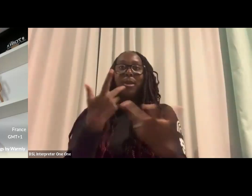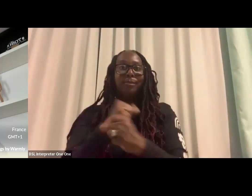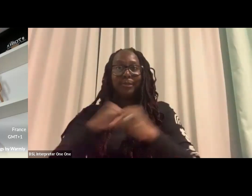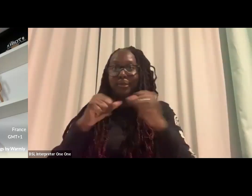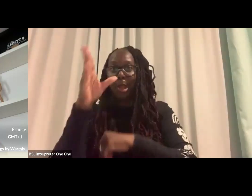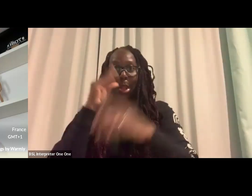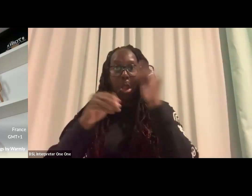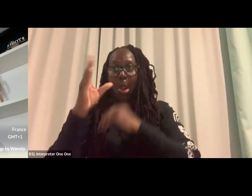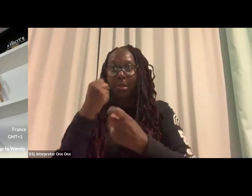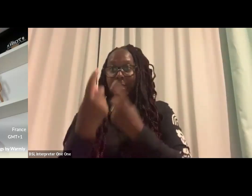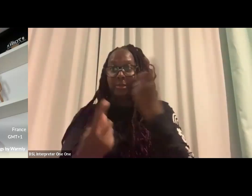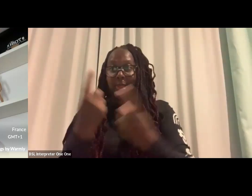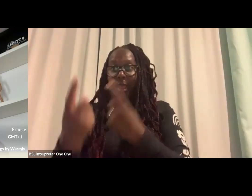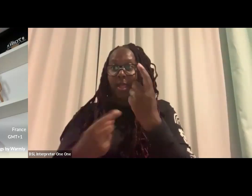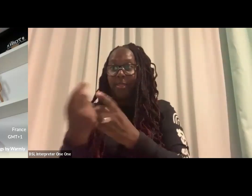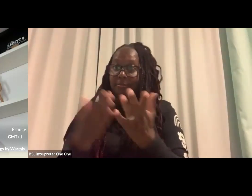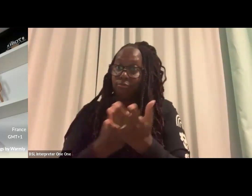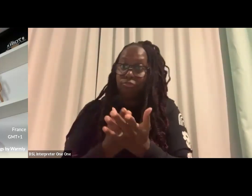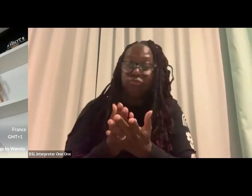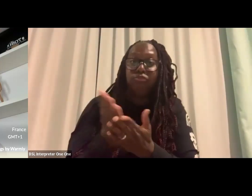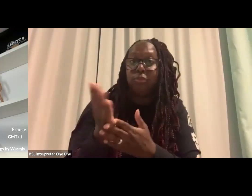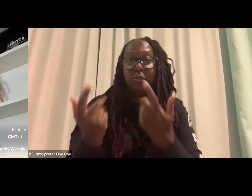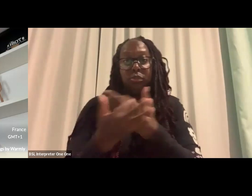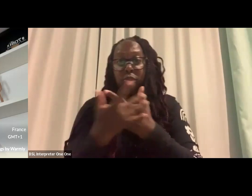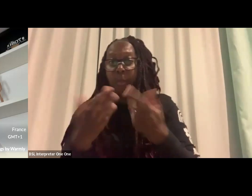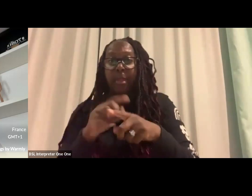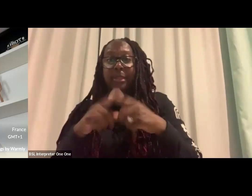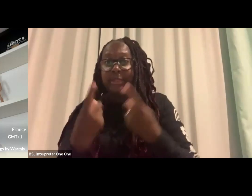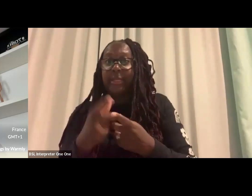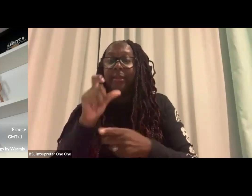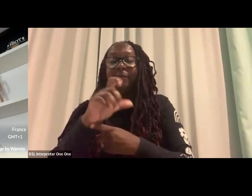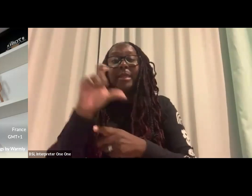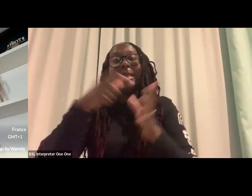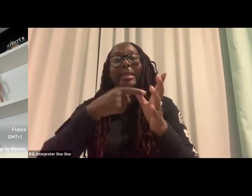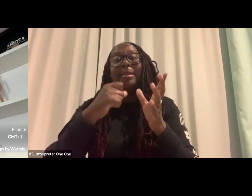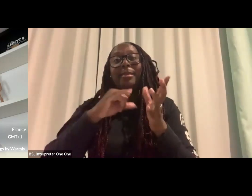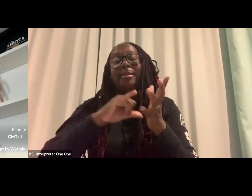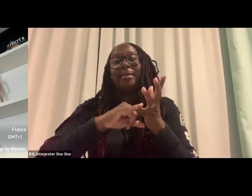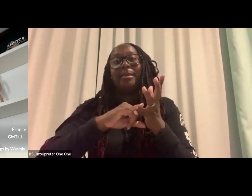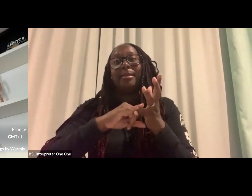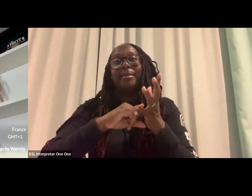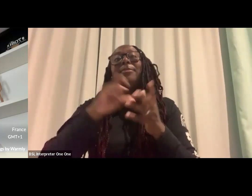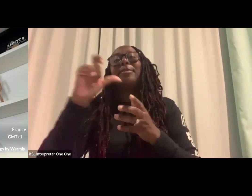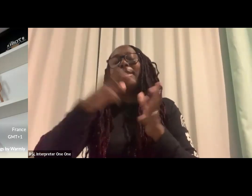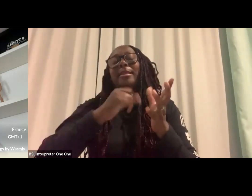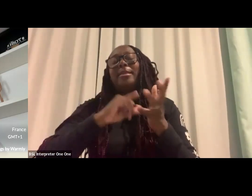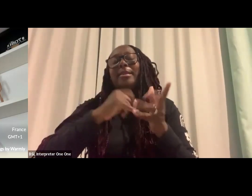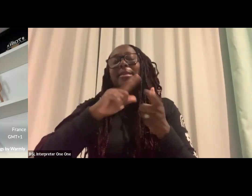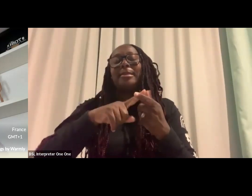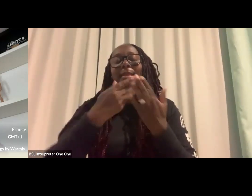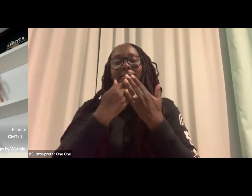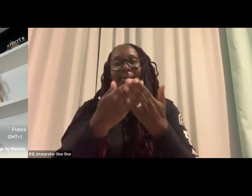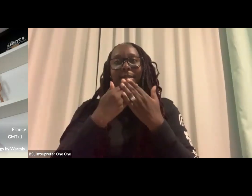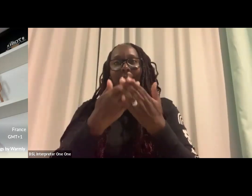from each other. And then throughout the course, there are so many different case study examples of how this is working at local, regional, and national levels